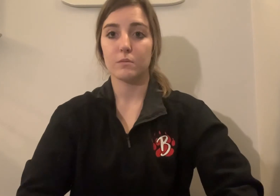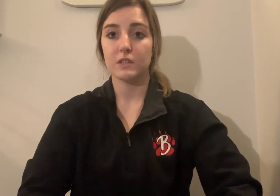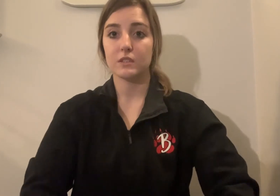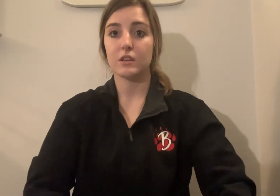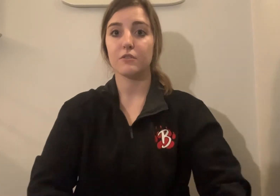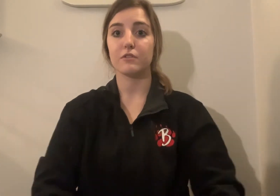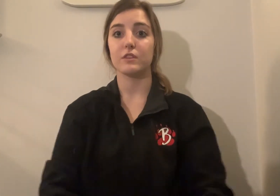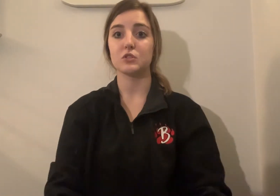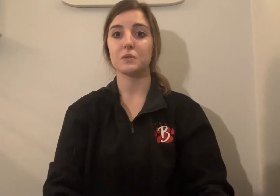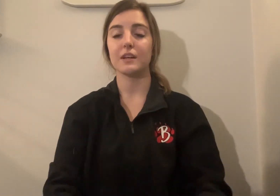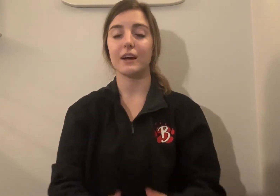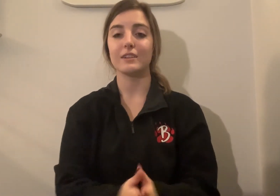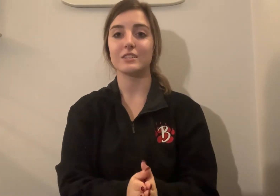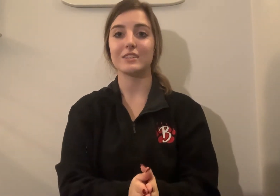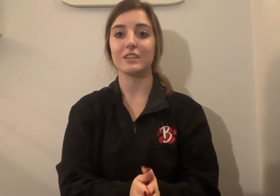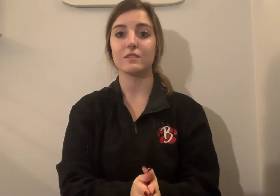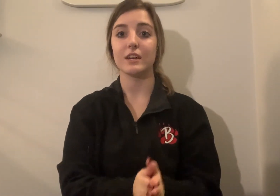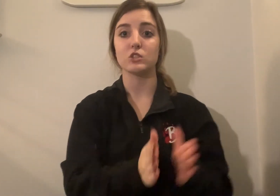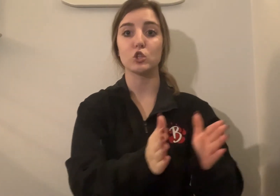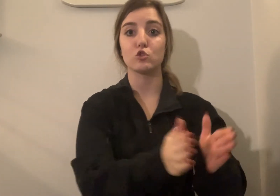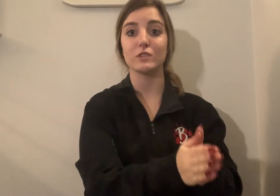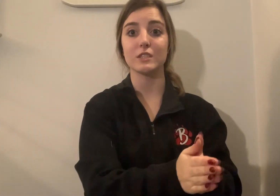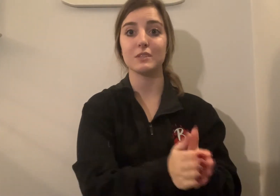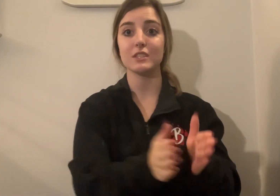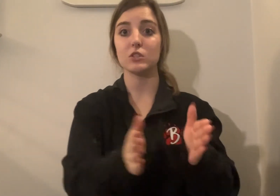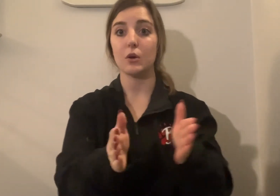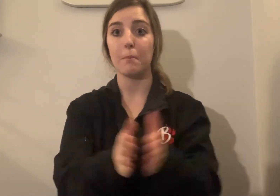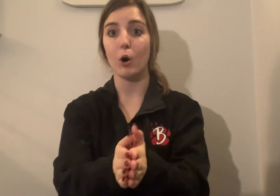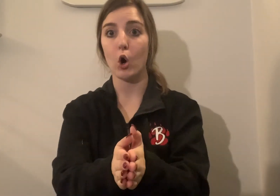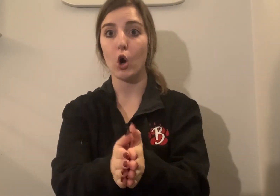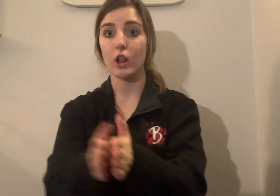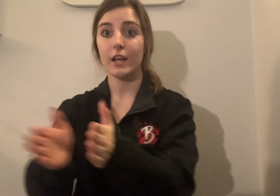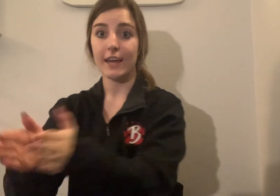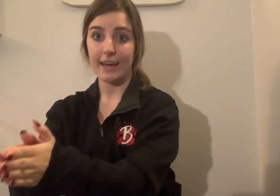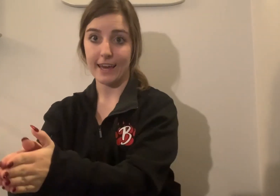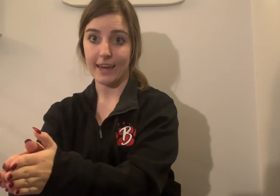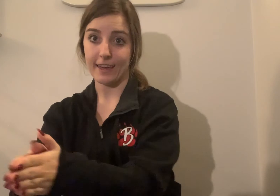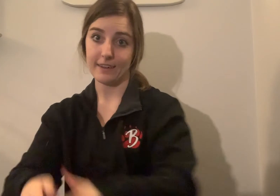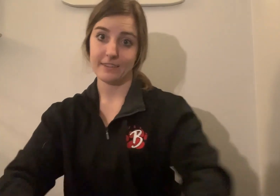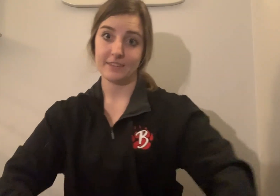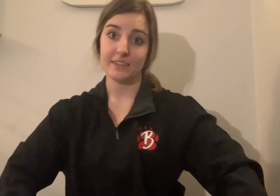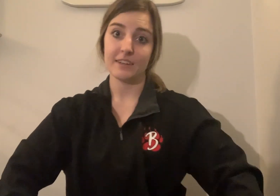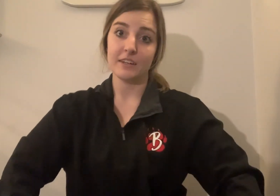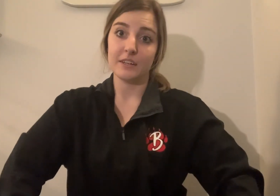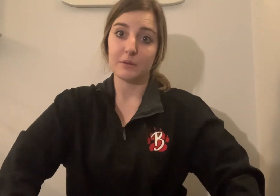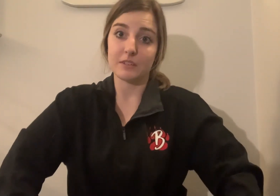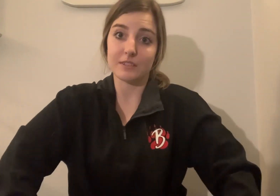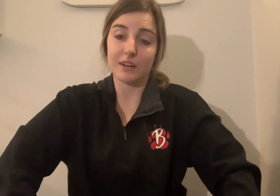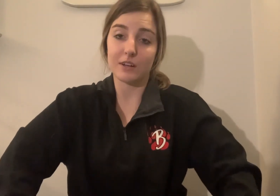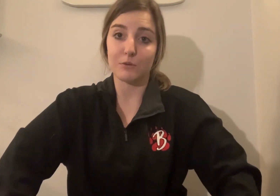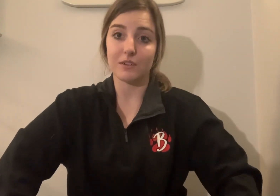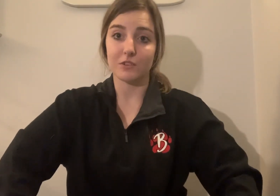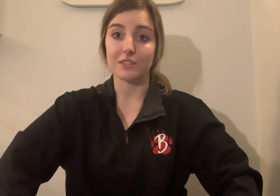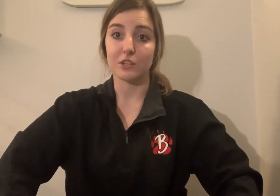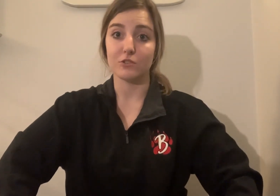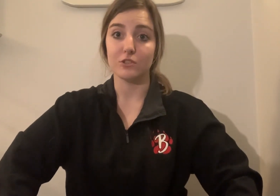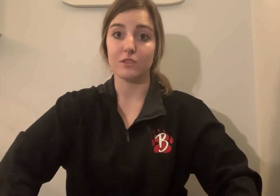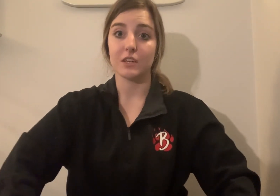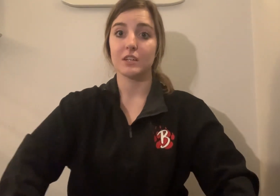Ornaments, for this one, I like to think of it as Christmas ball hang, because it's kind of what it looks like you're doing.